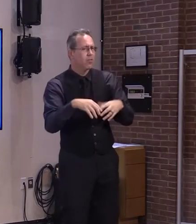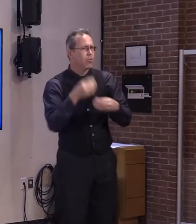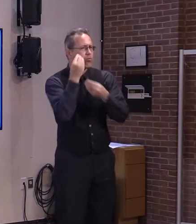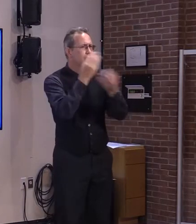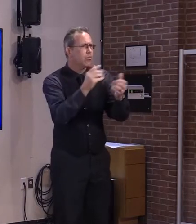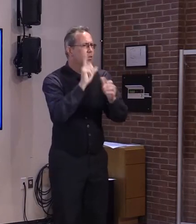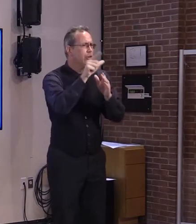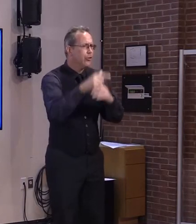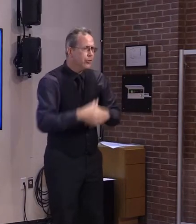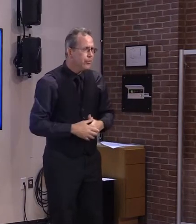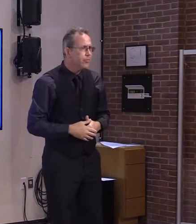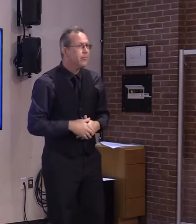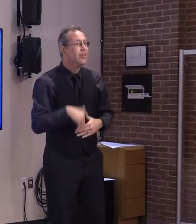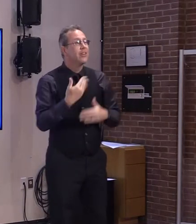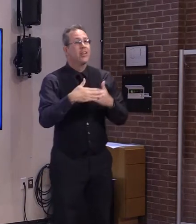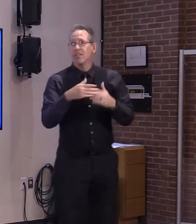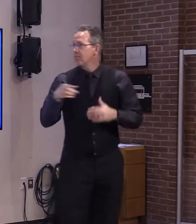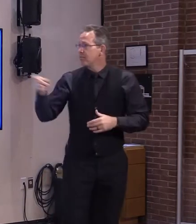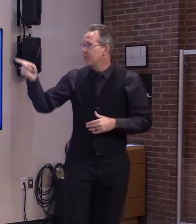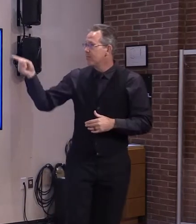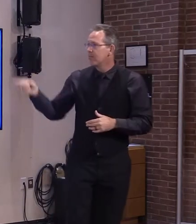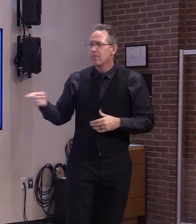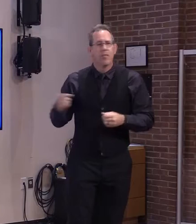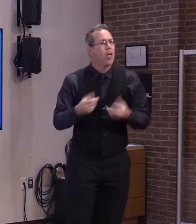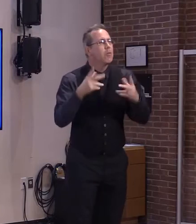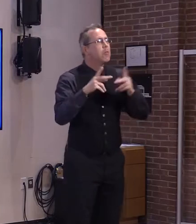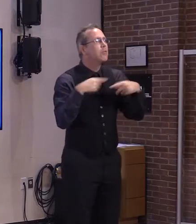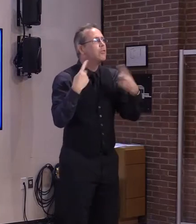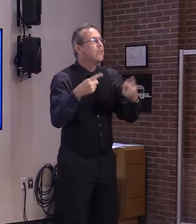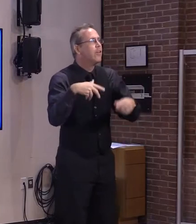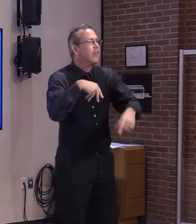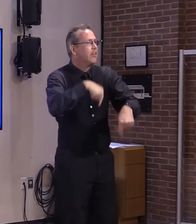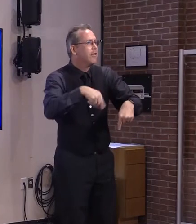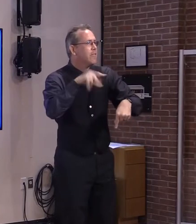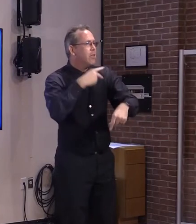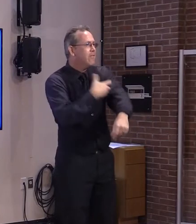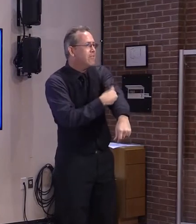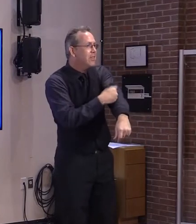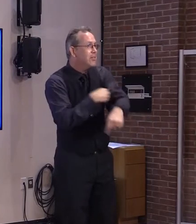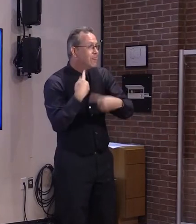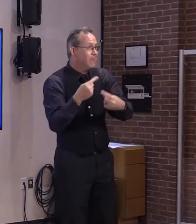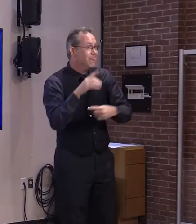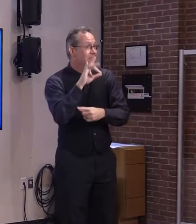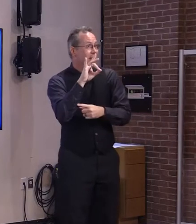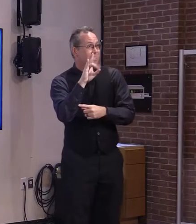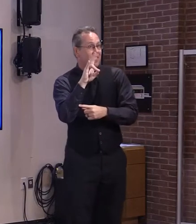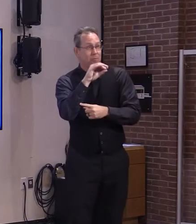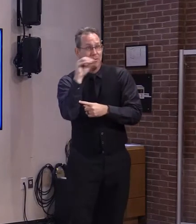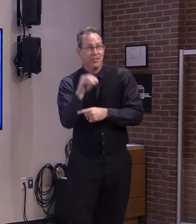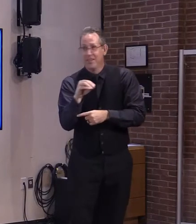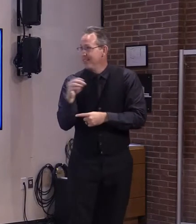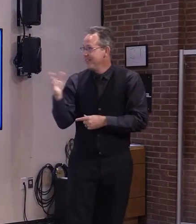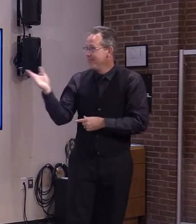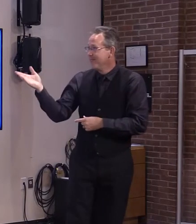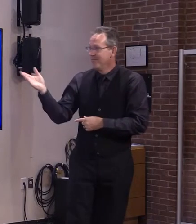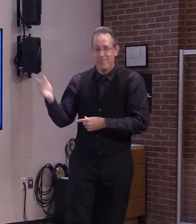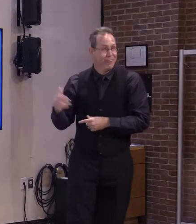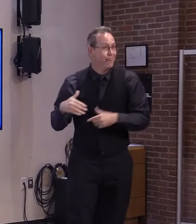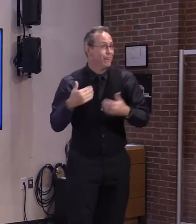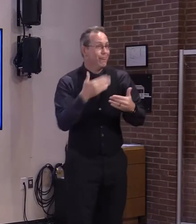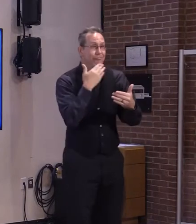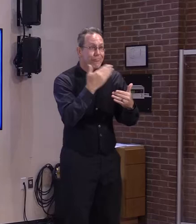are at 87.4%, as the governor said, up 2,188 week over week. We crossed